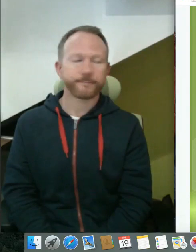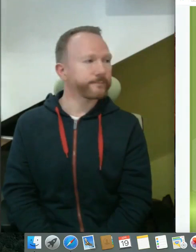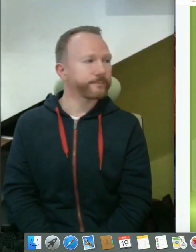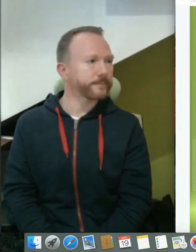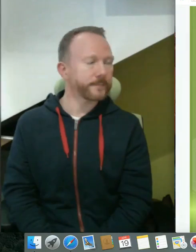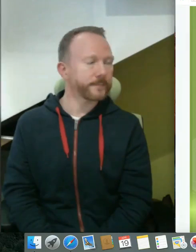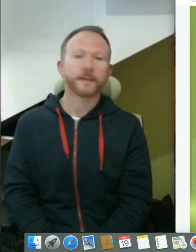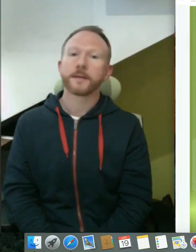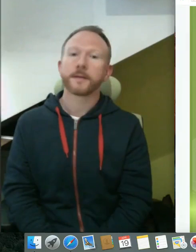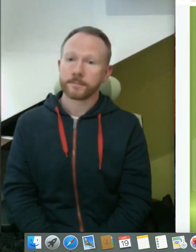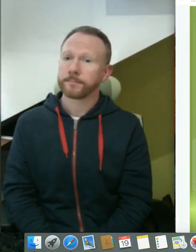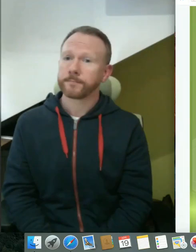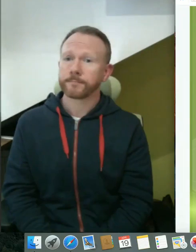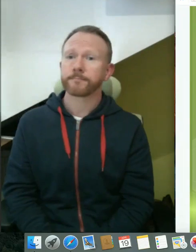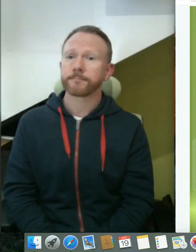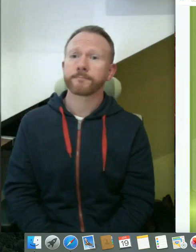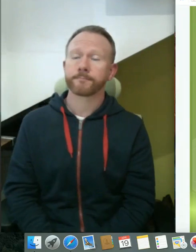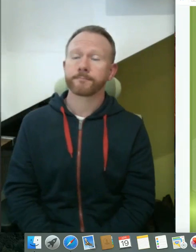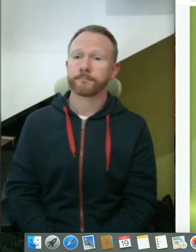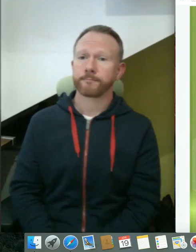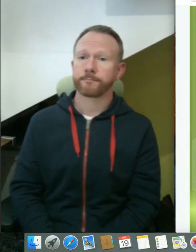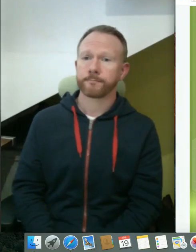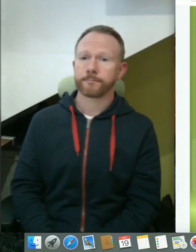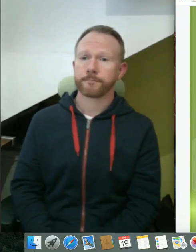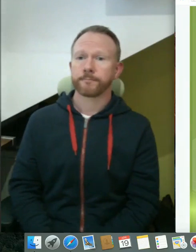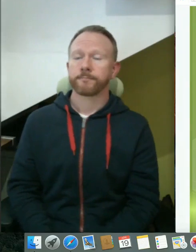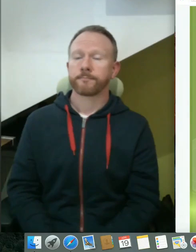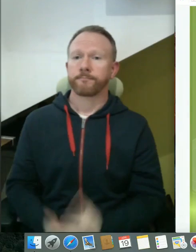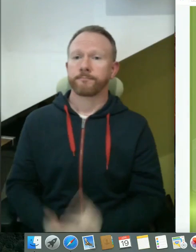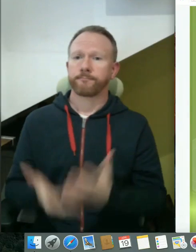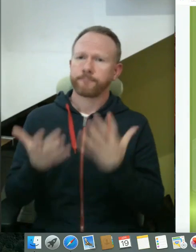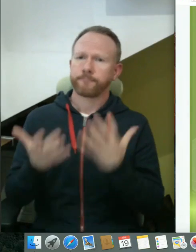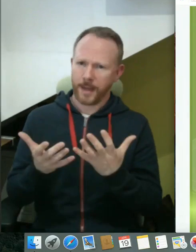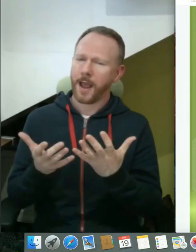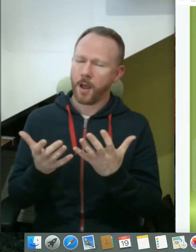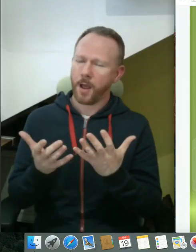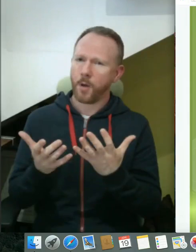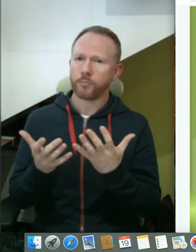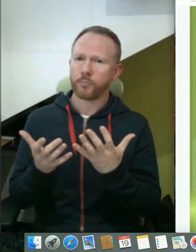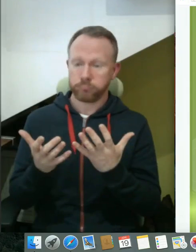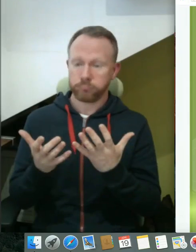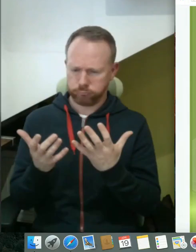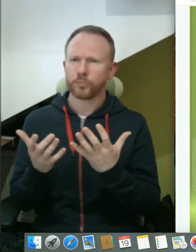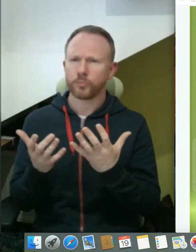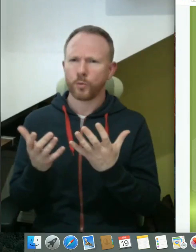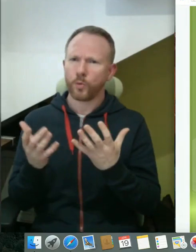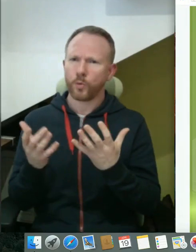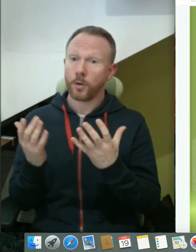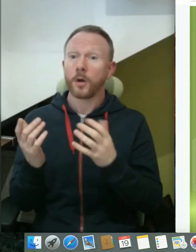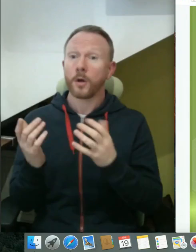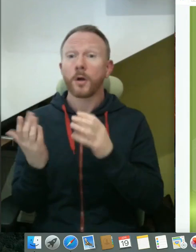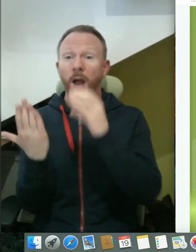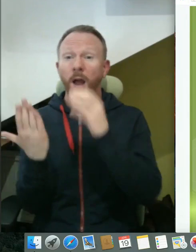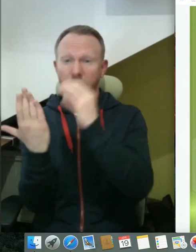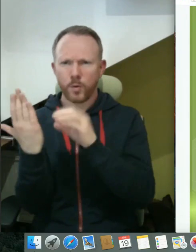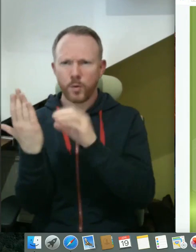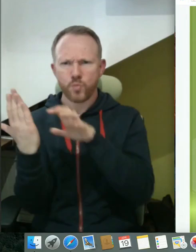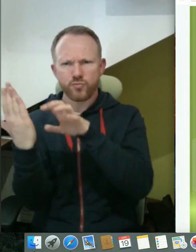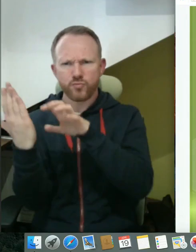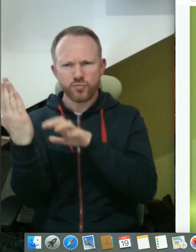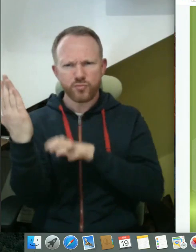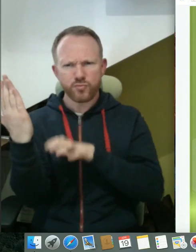So moving on to the main thrust of the document, there are 9